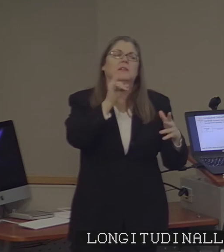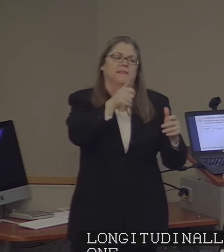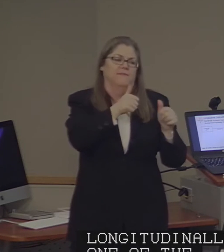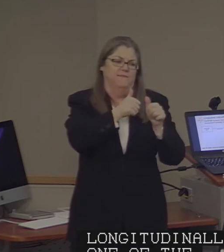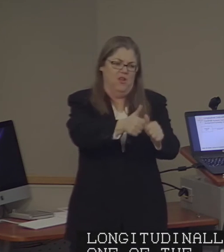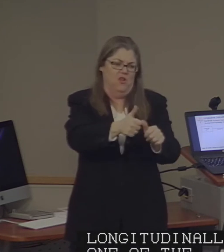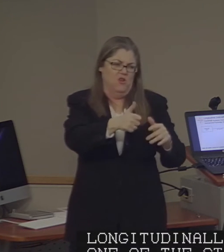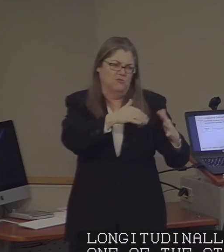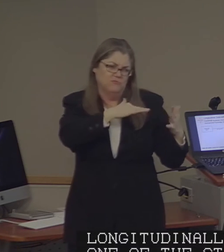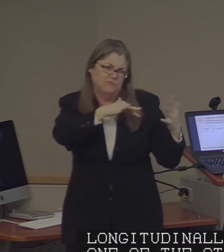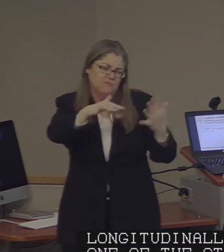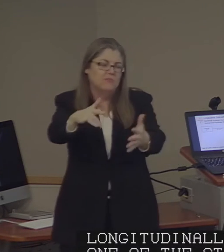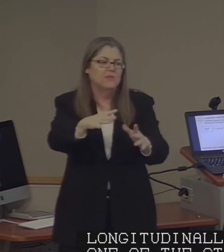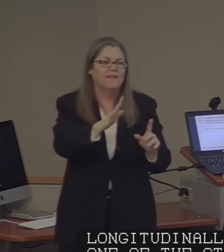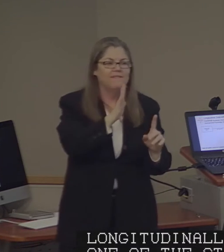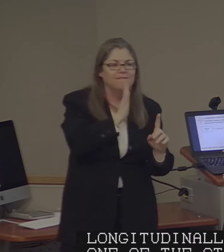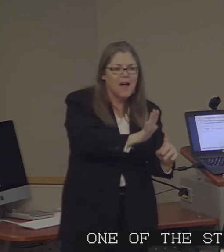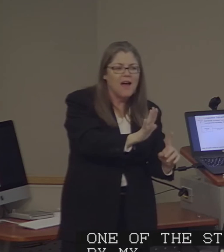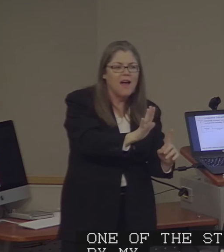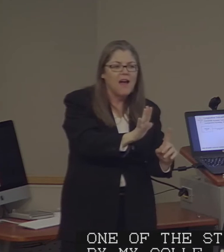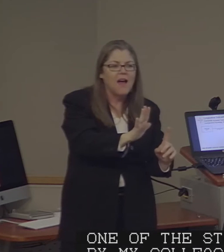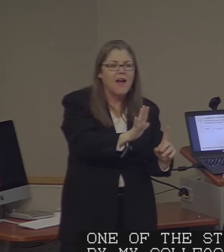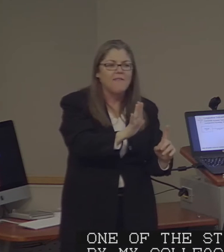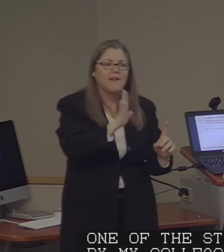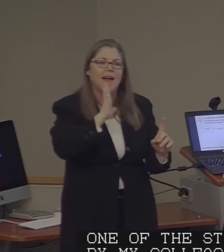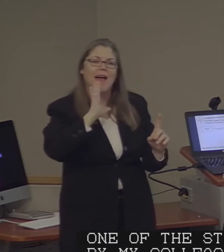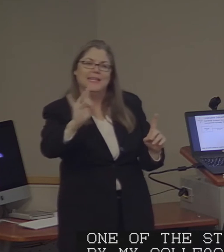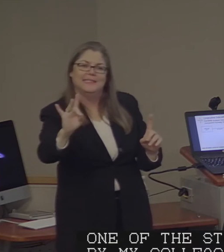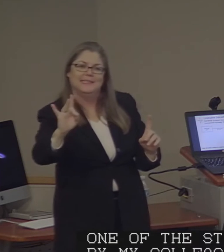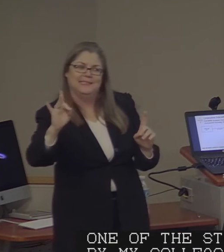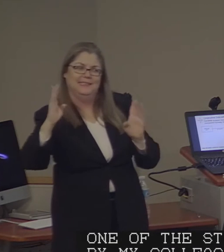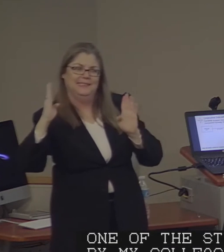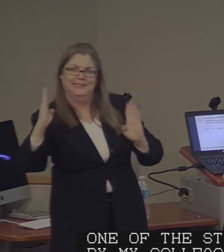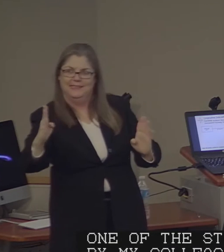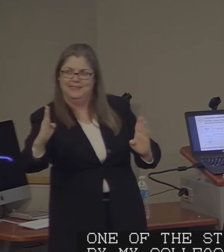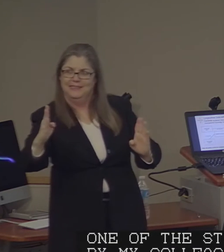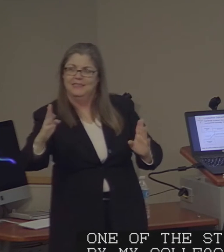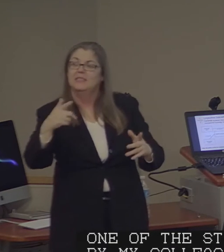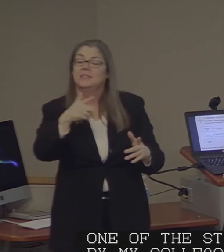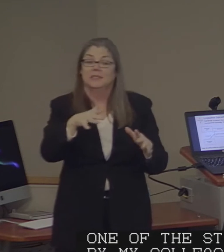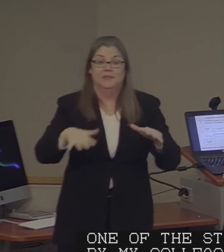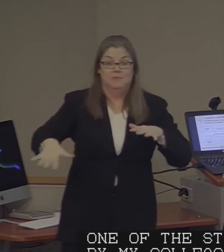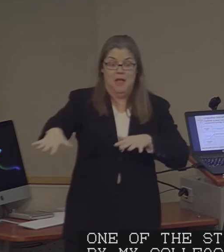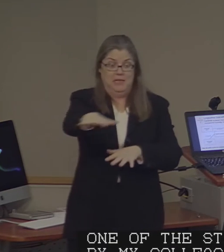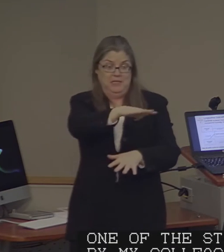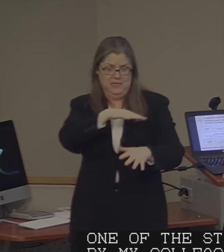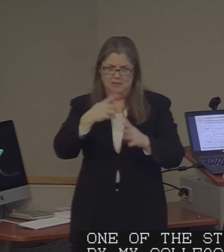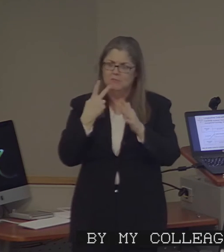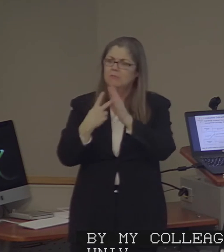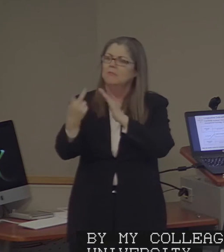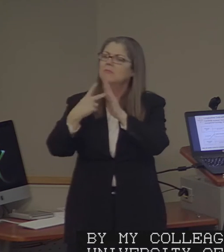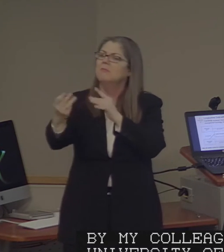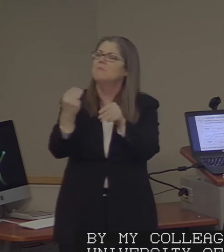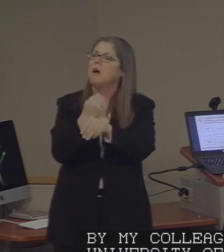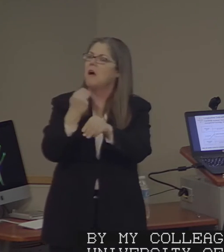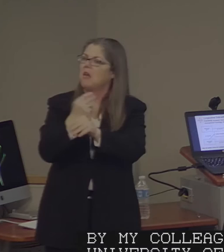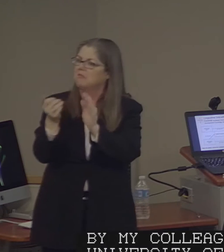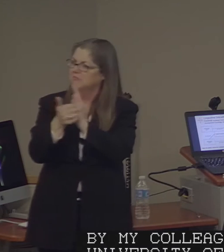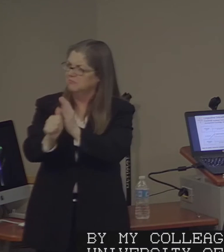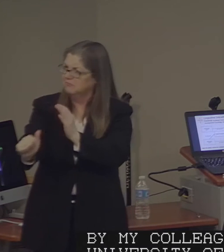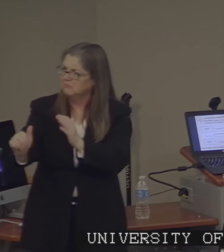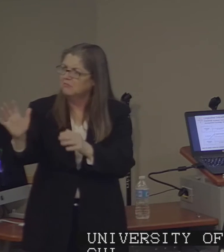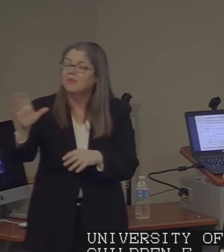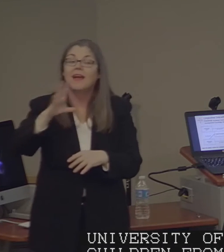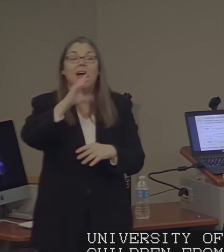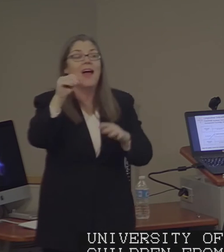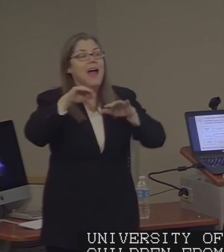age 5 to age 8 and found that spatial skill predicted mathematical skill, and furthermore showed that the